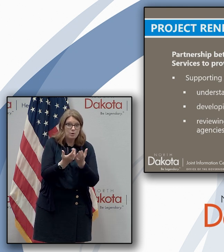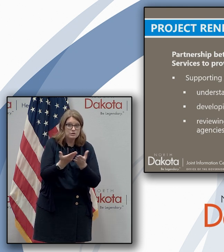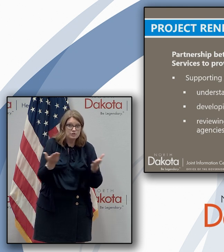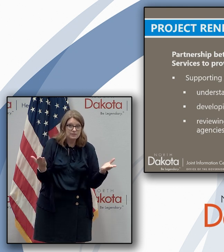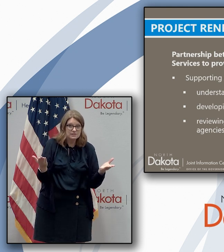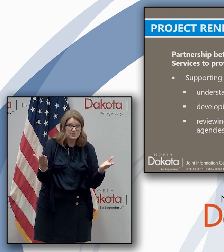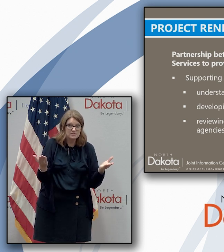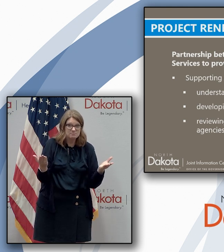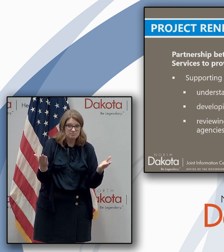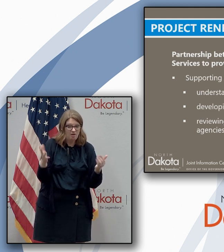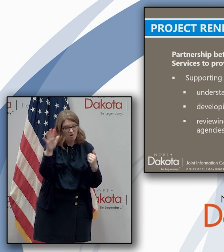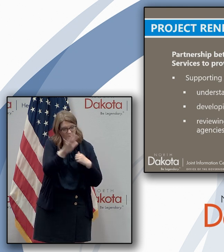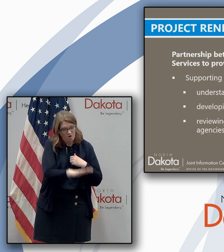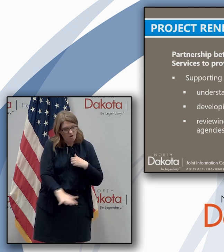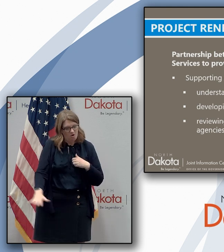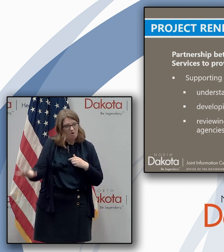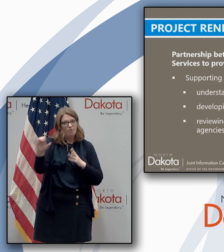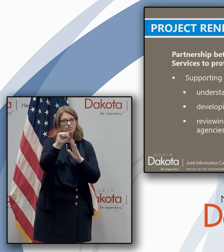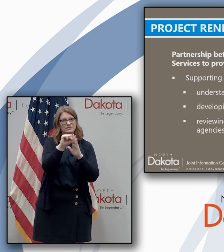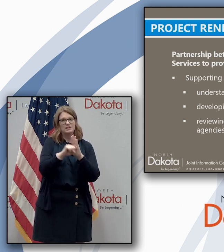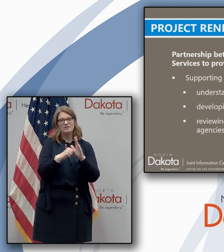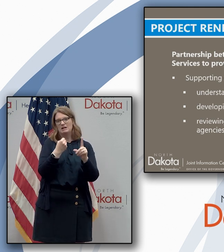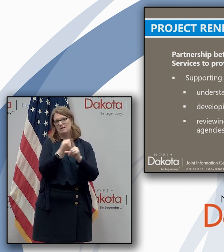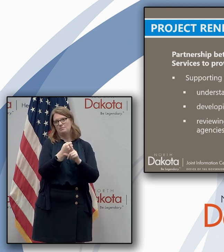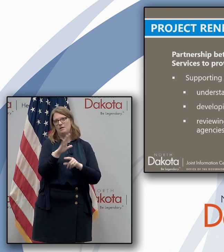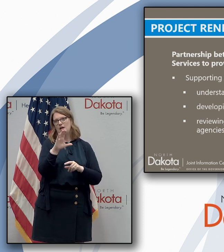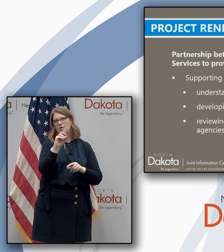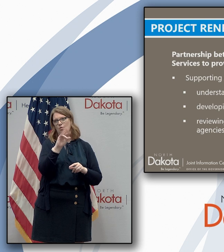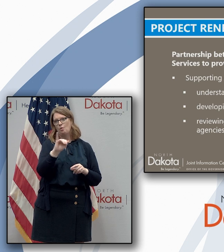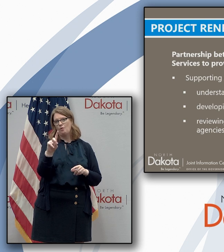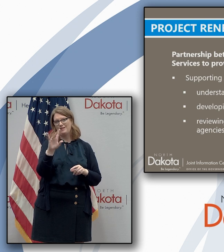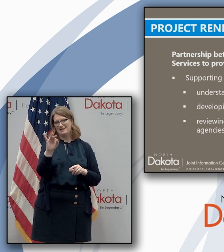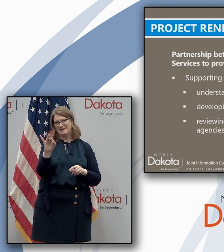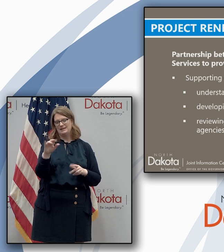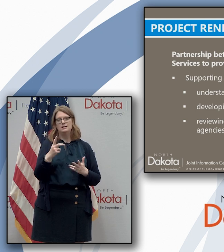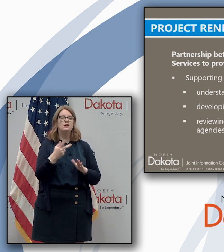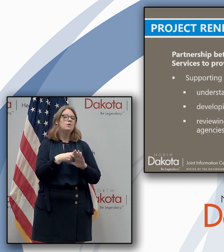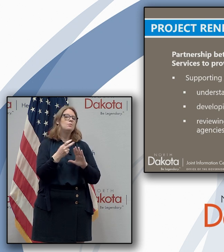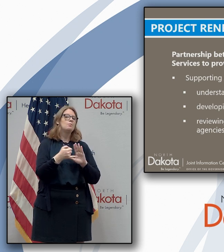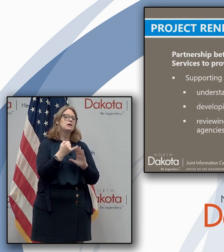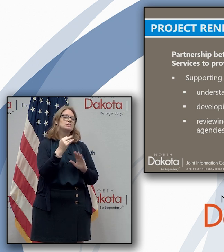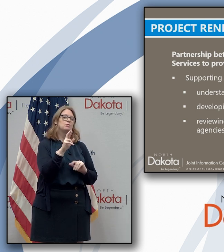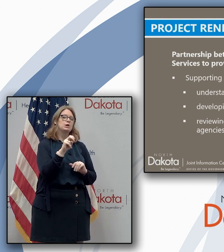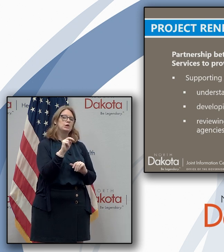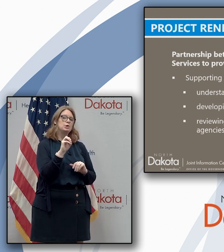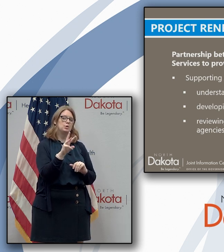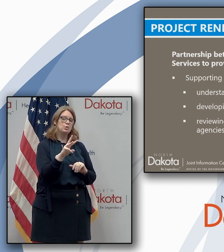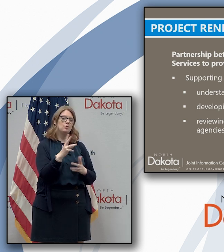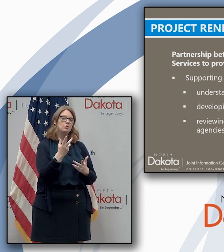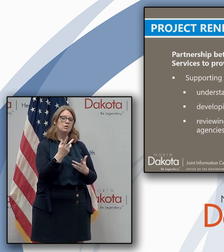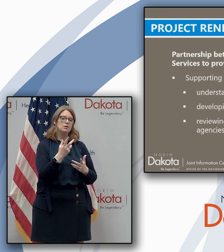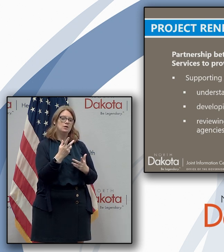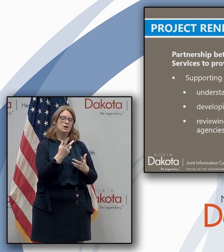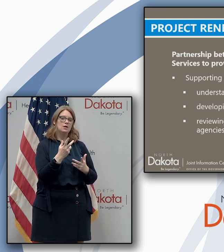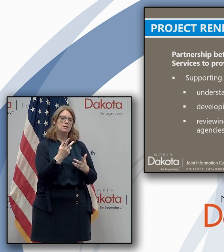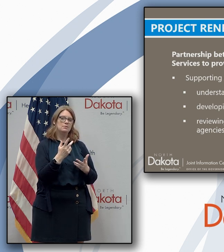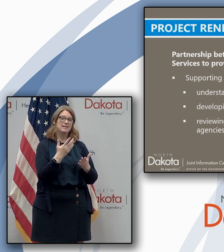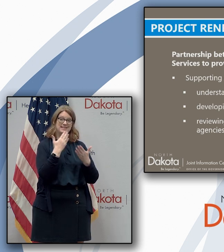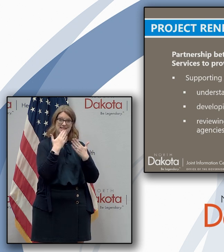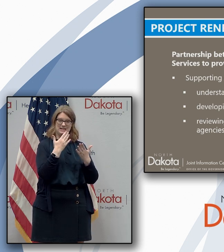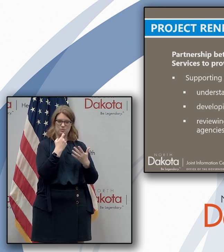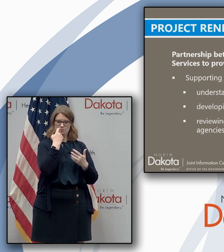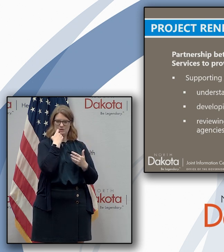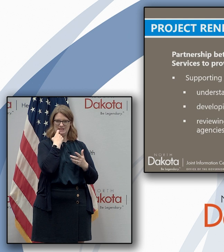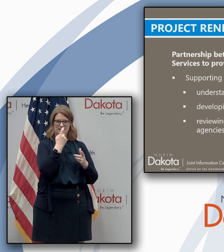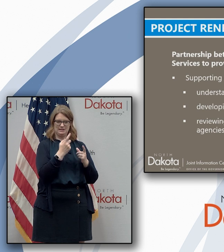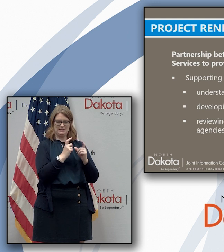individuals throughout the state who are impacted by COVID-19. Project Renew is made possible in part thanks to a